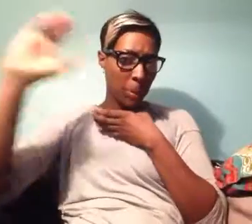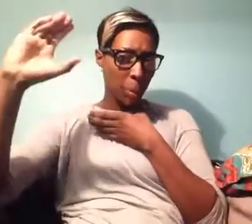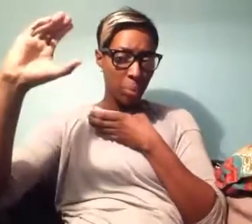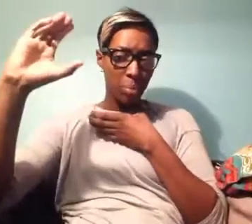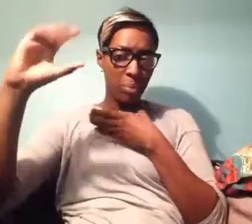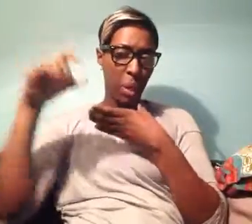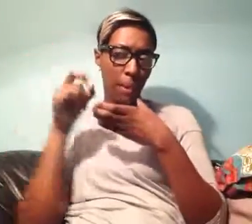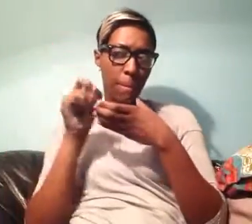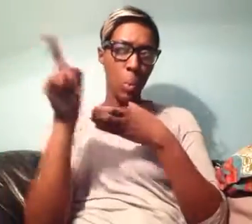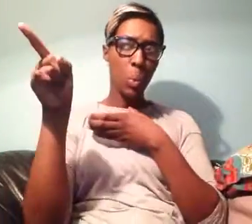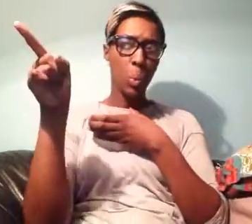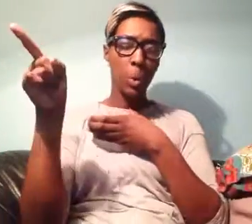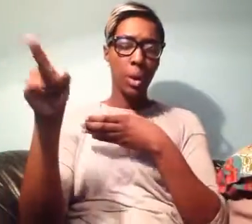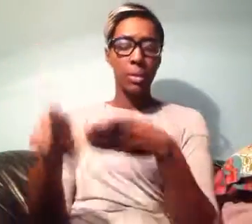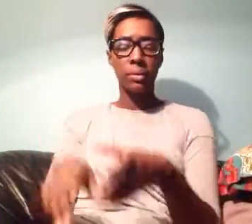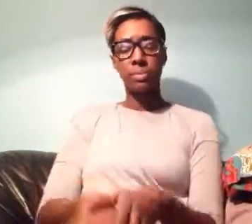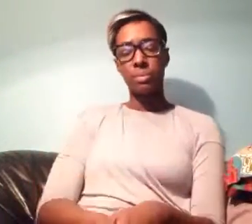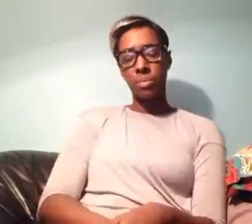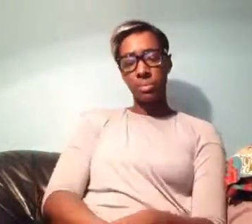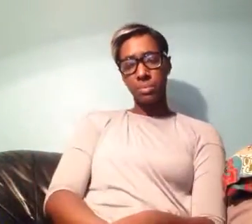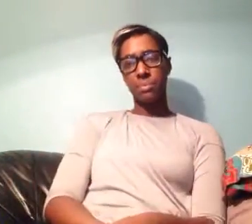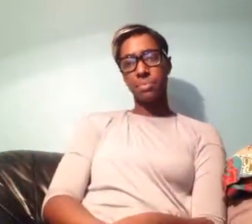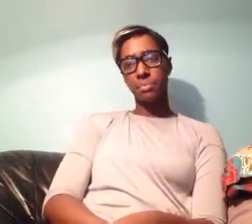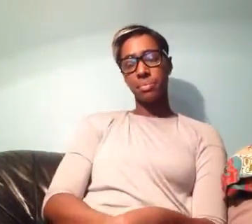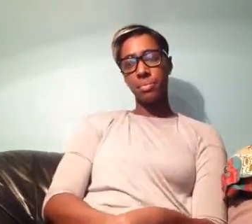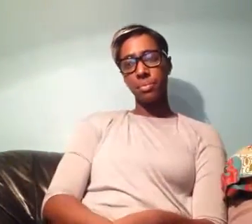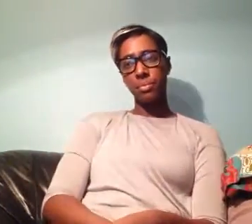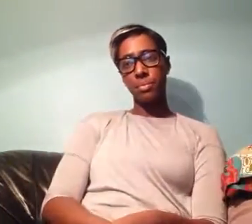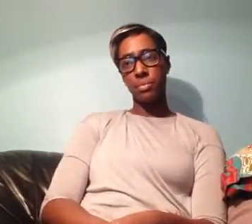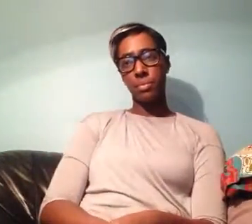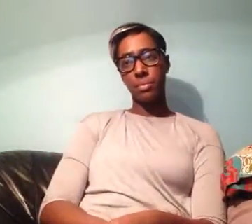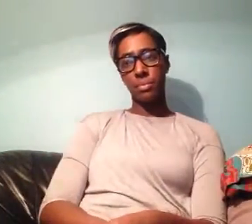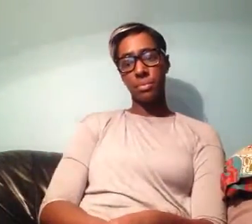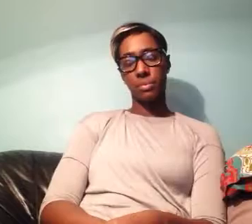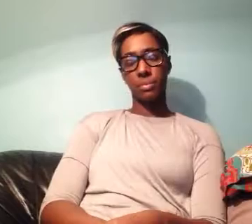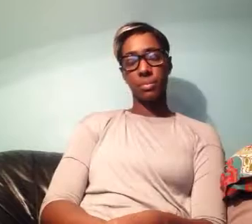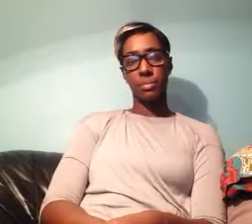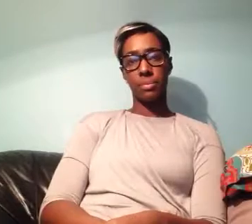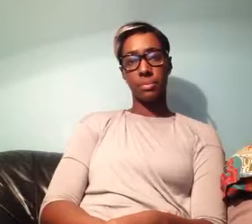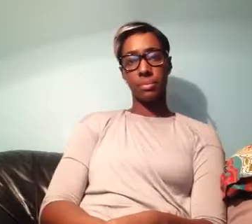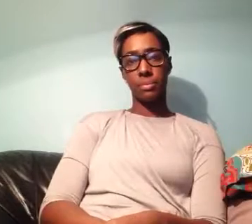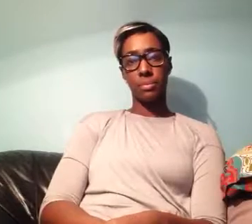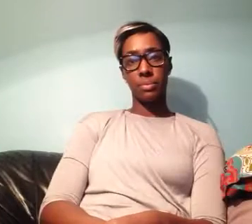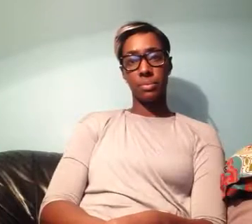I think one of the funniest things that happened was one day when my dog Laddie cornered a skunk underneath our